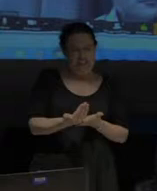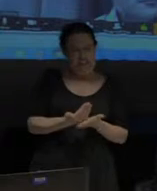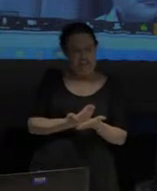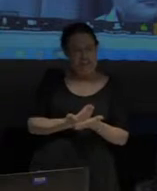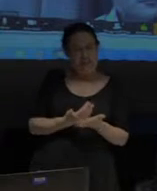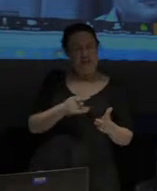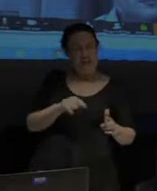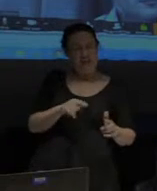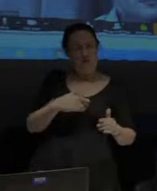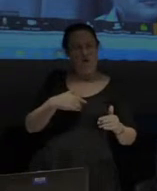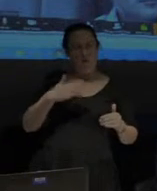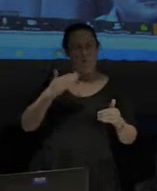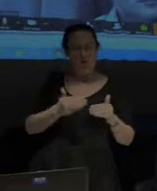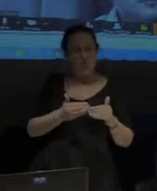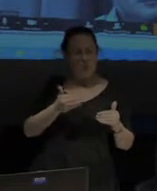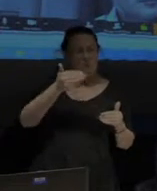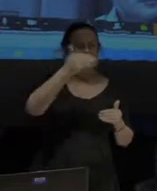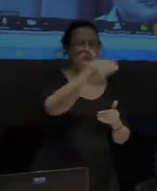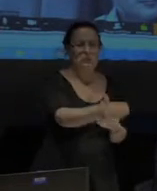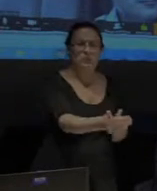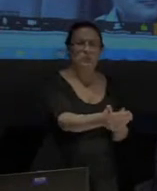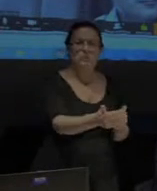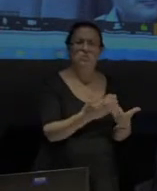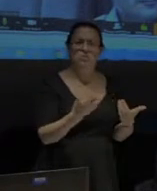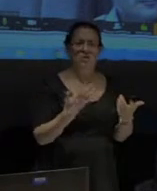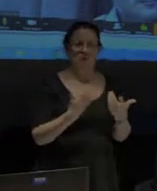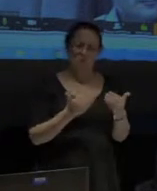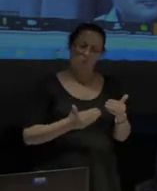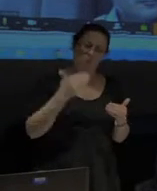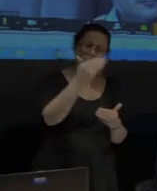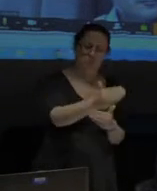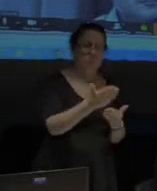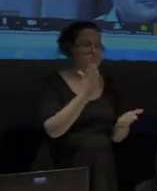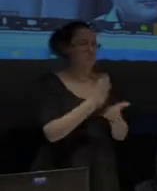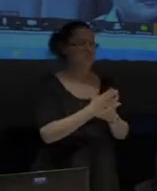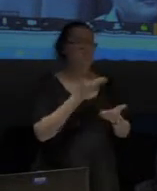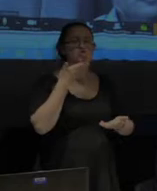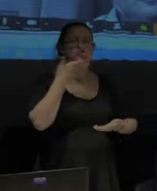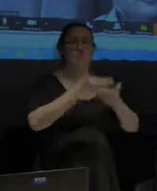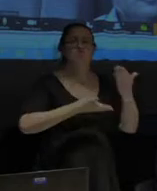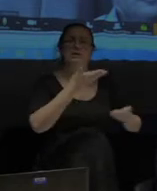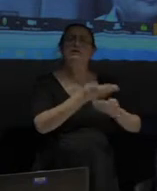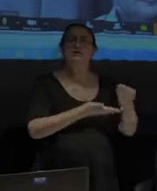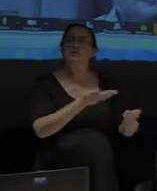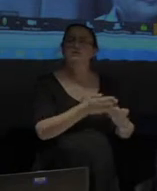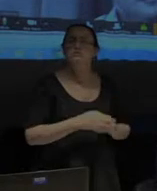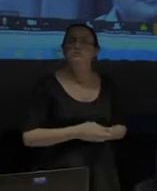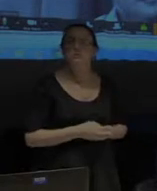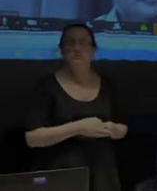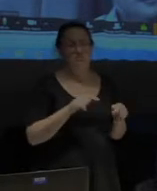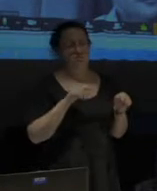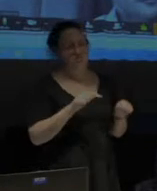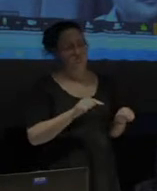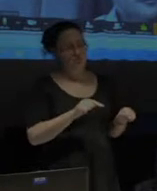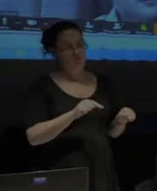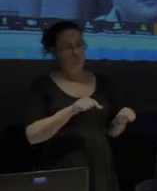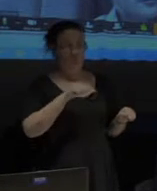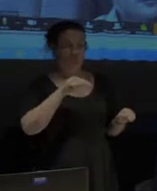still want to walk across the tightrope. I think it's about telling stories. I think it's about showing where these things worked